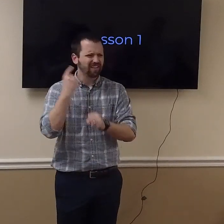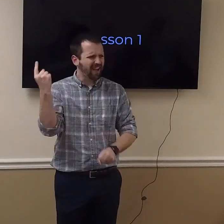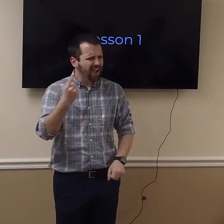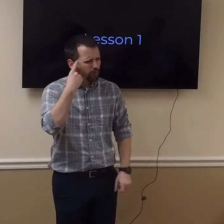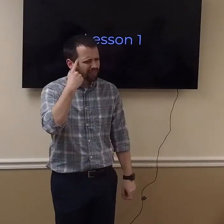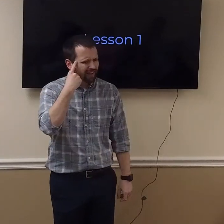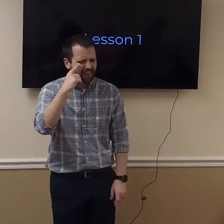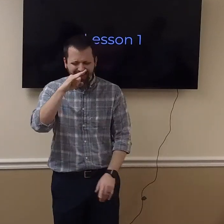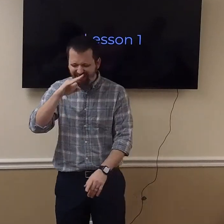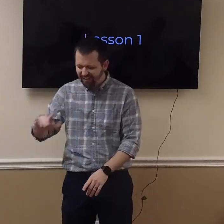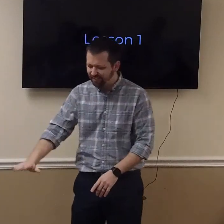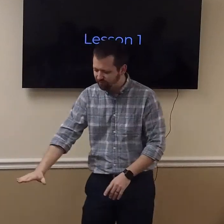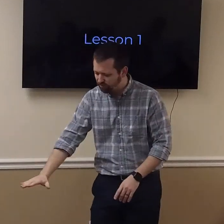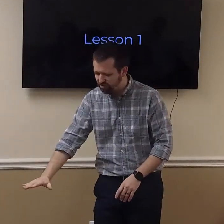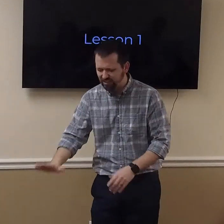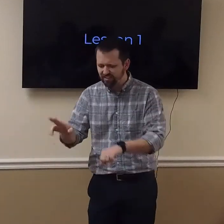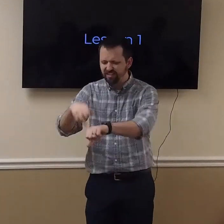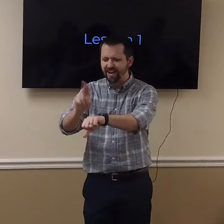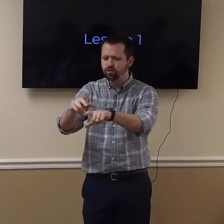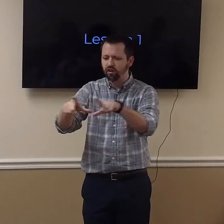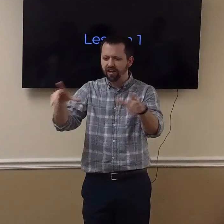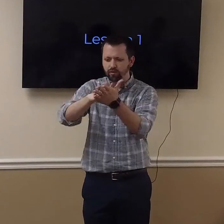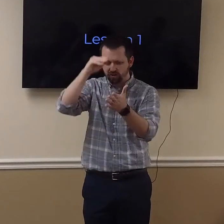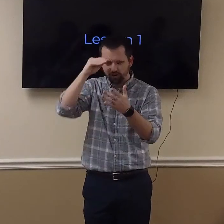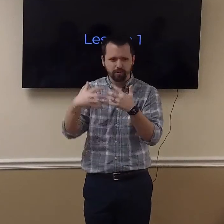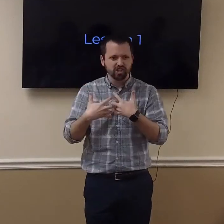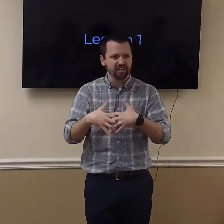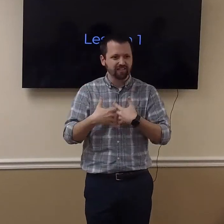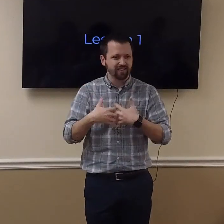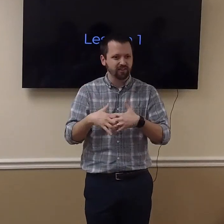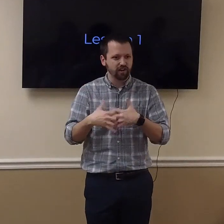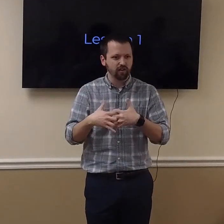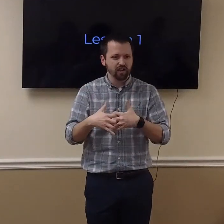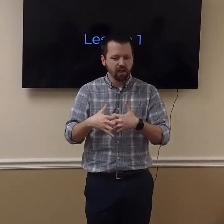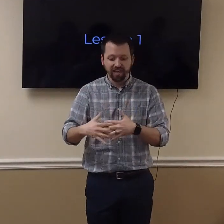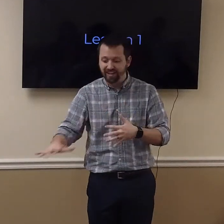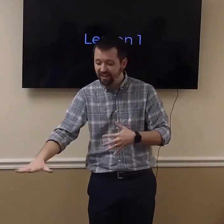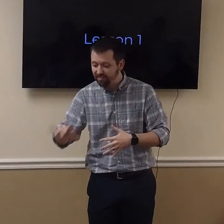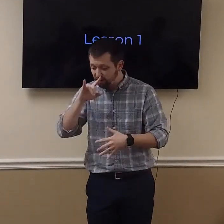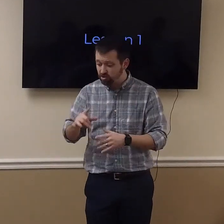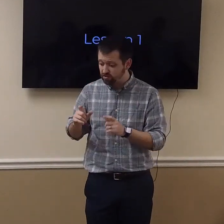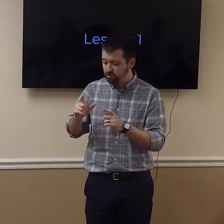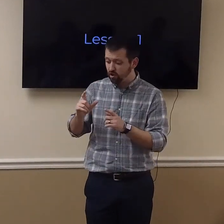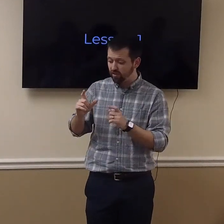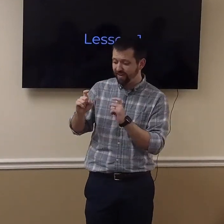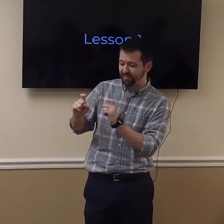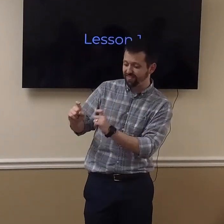because I always thought that kids were just like these natural language learning machines. And, that kids, they're just, they have this